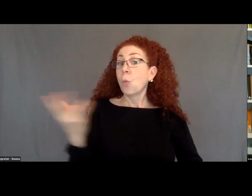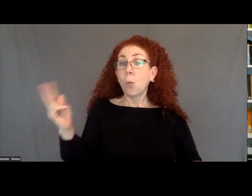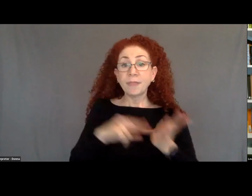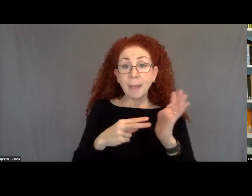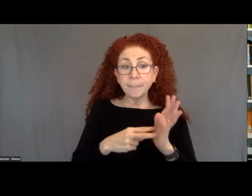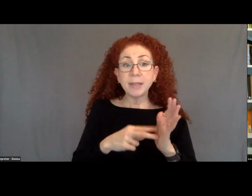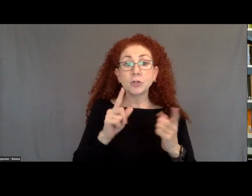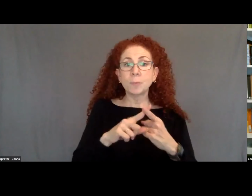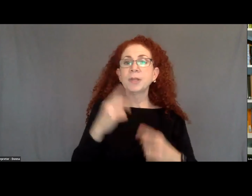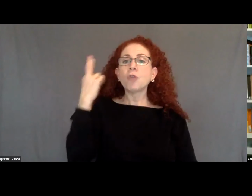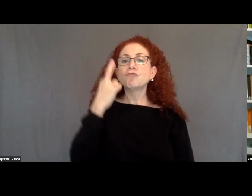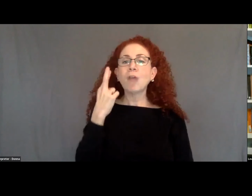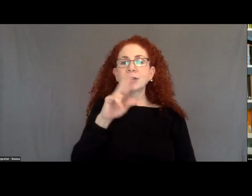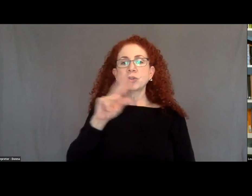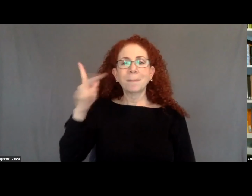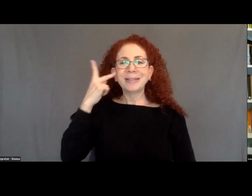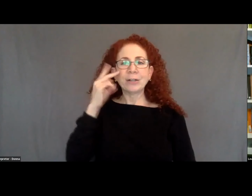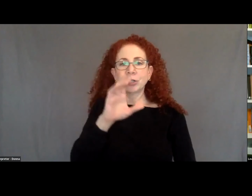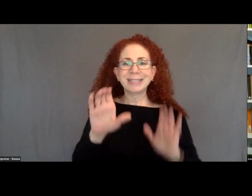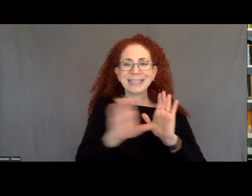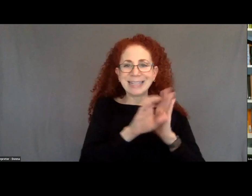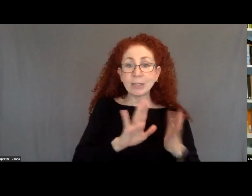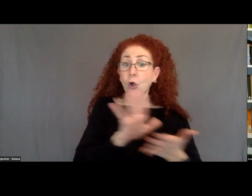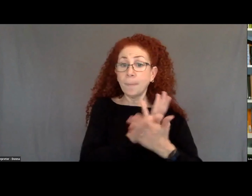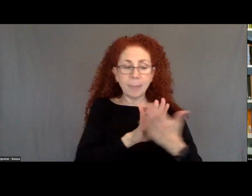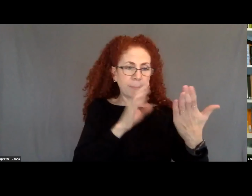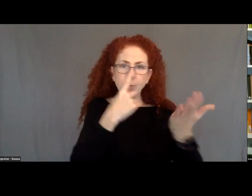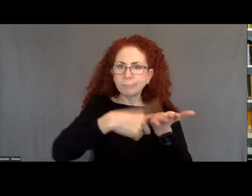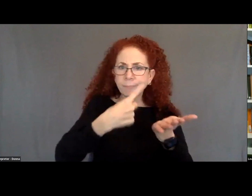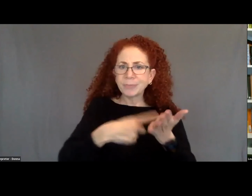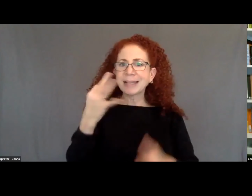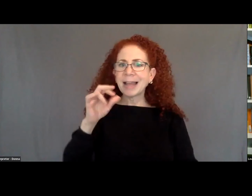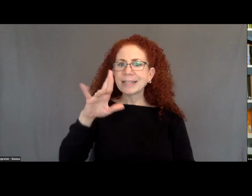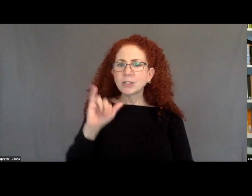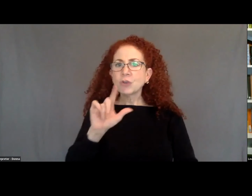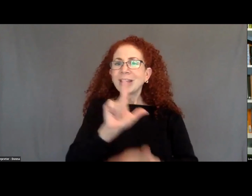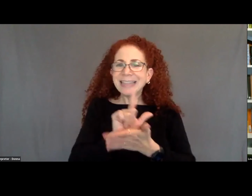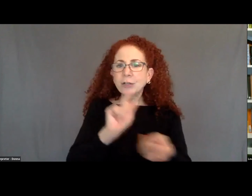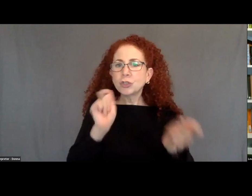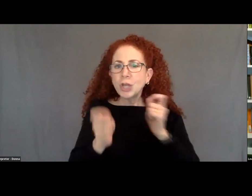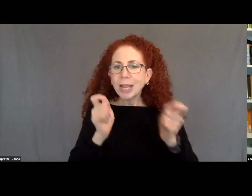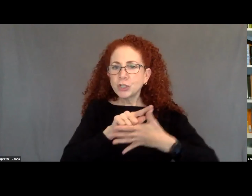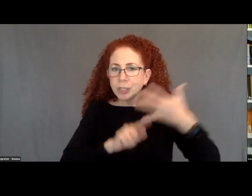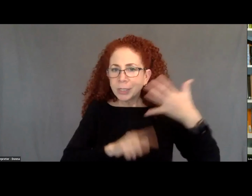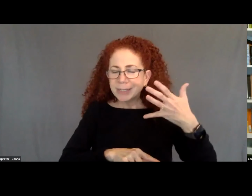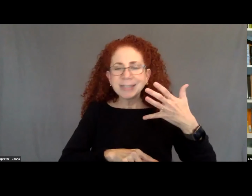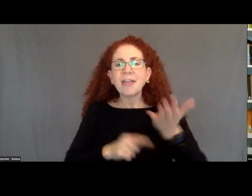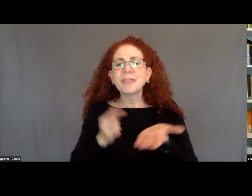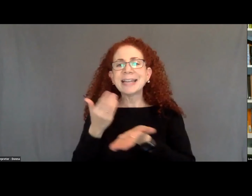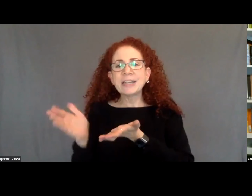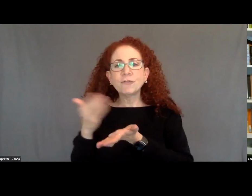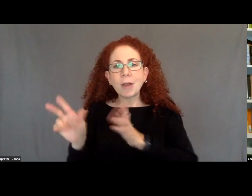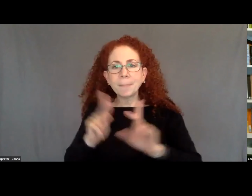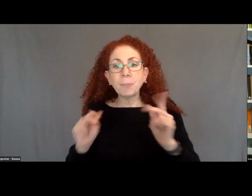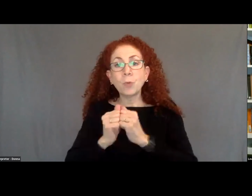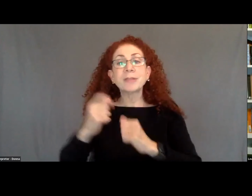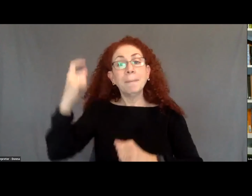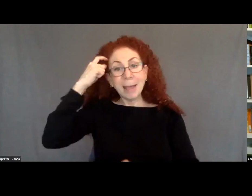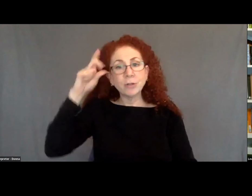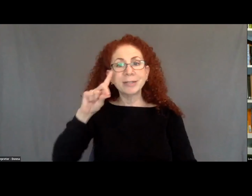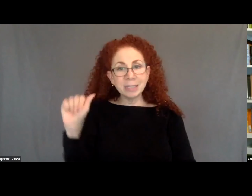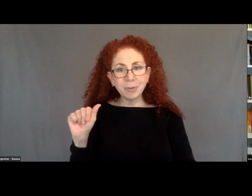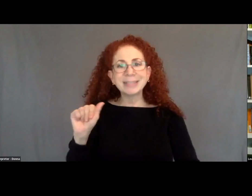to be a rational political citizen. Her paper explored the 19th century legal changes that disenfranchised people with mental disabilities for the